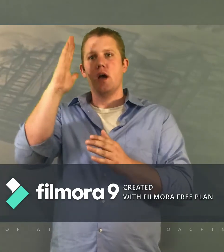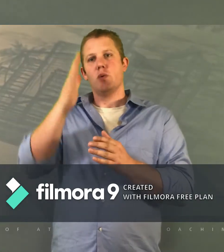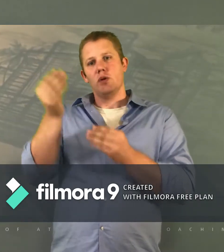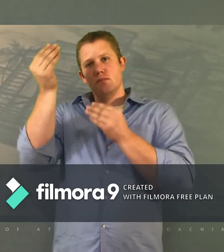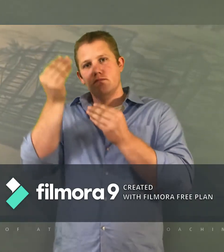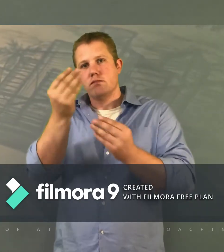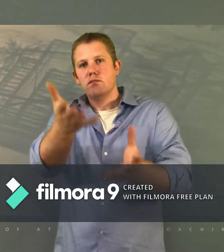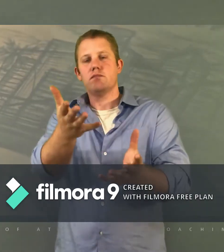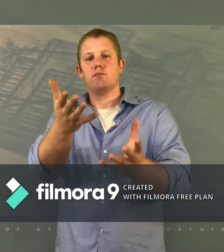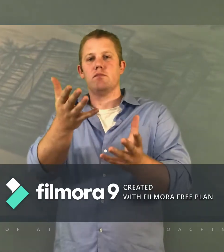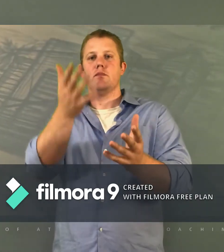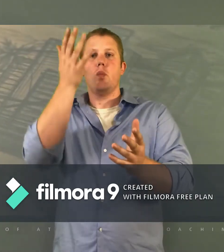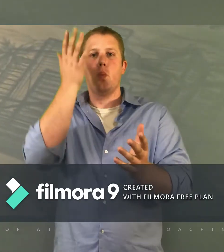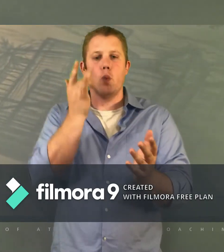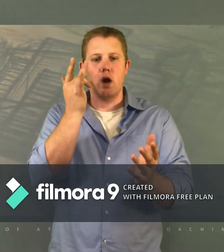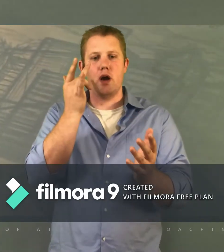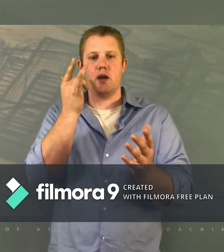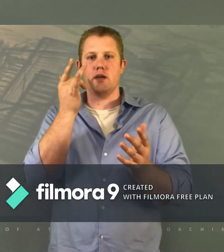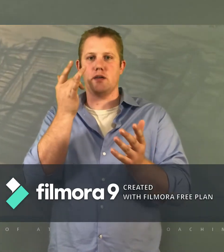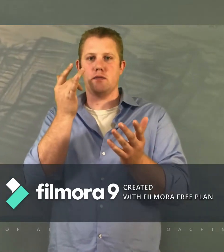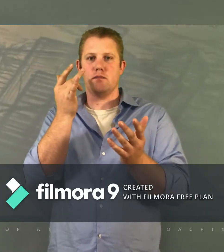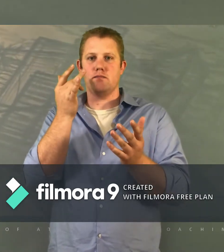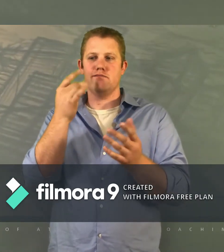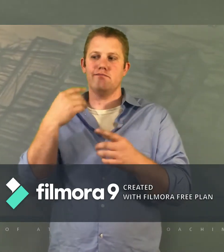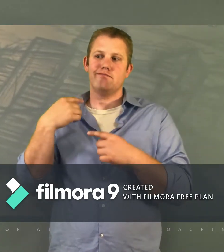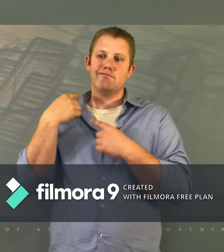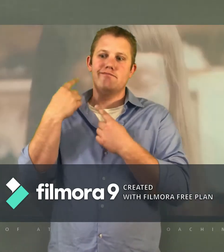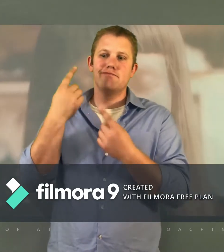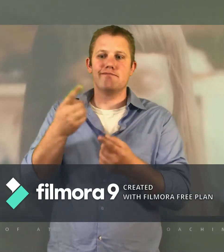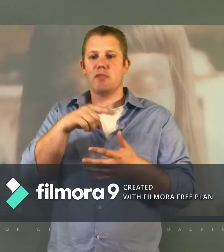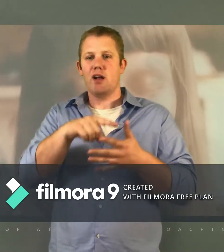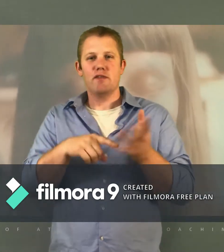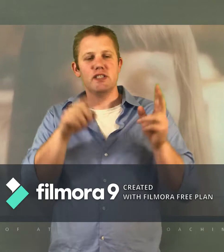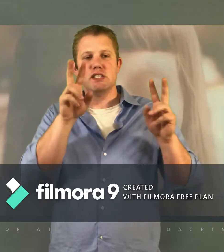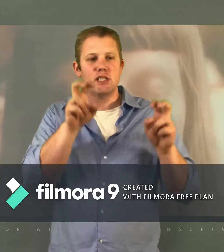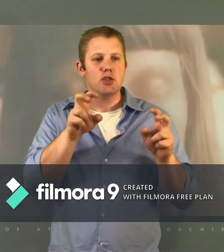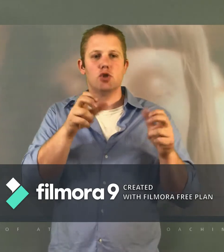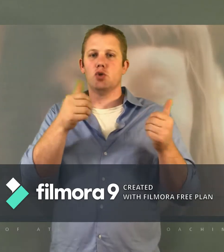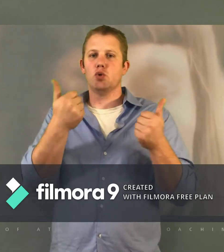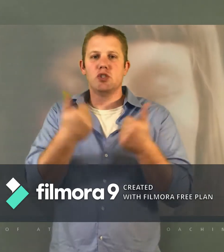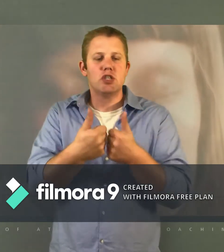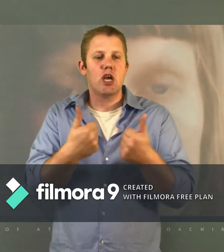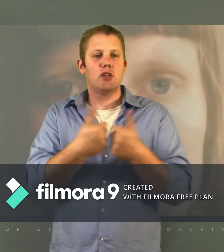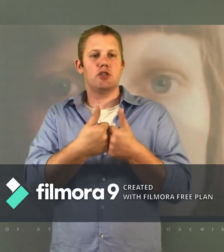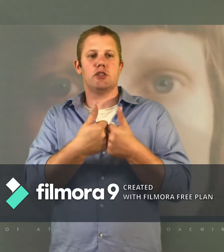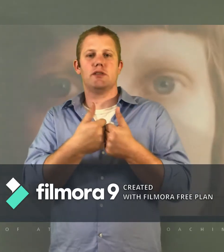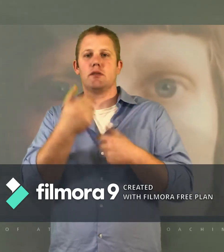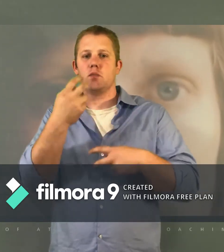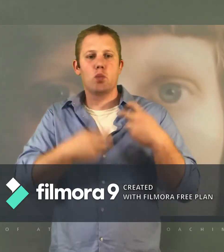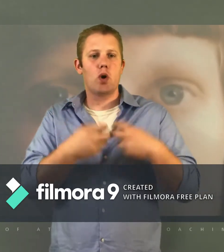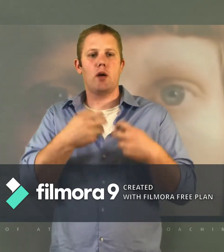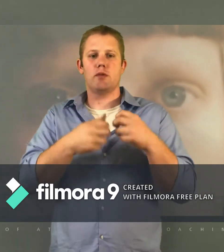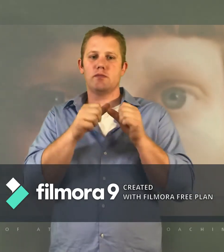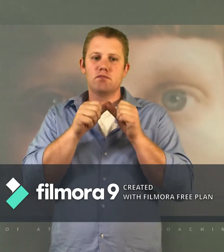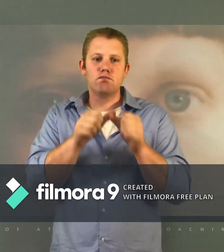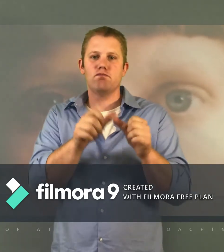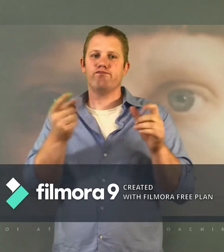point, God is going to reveal to you why all of these issues,